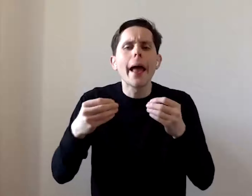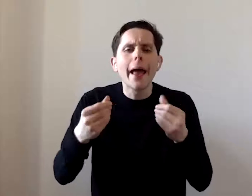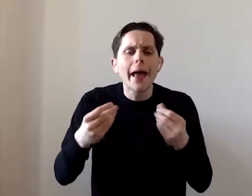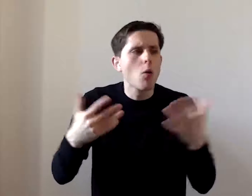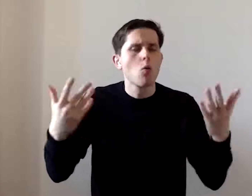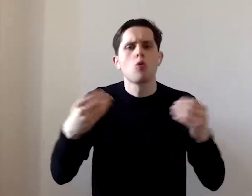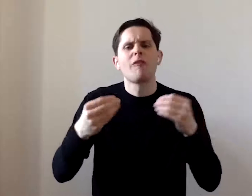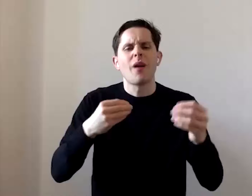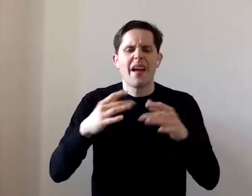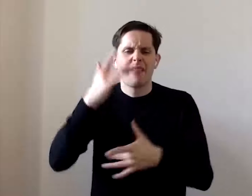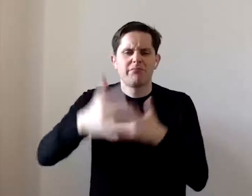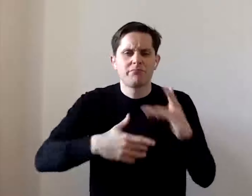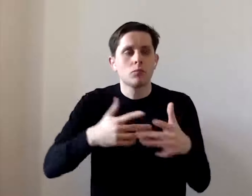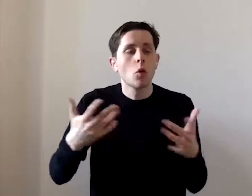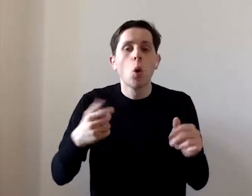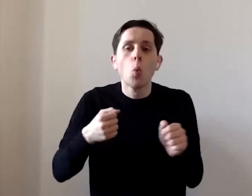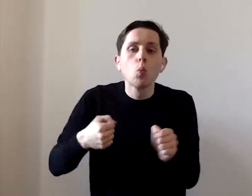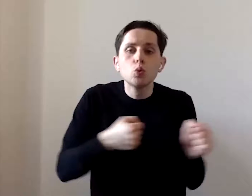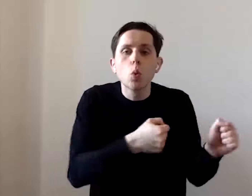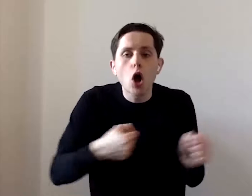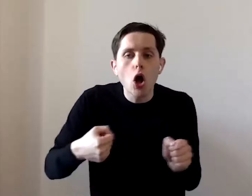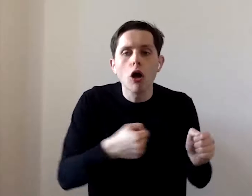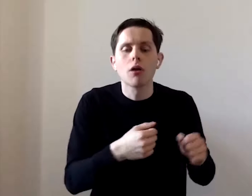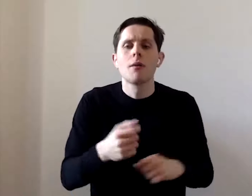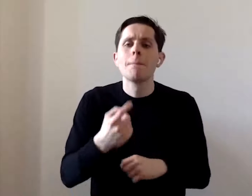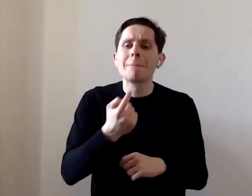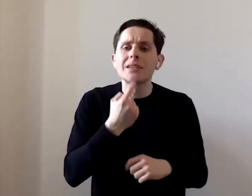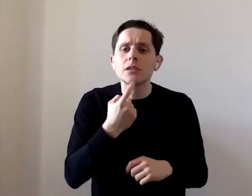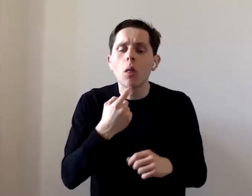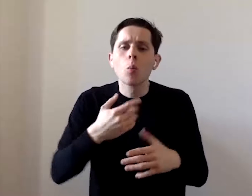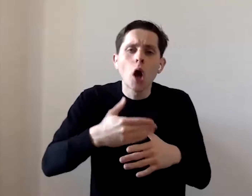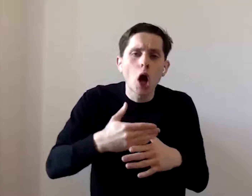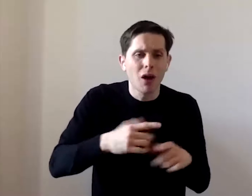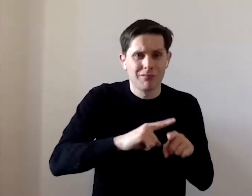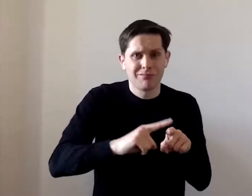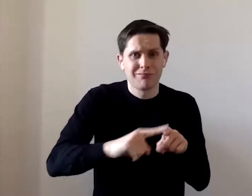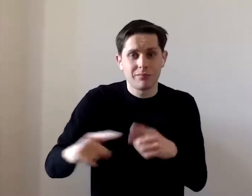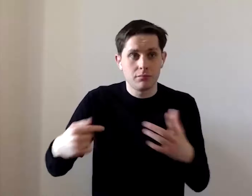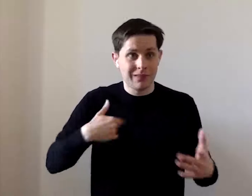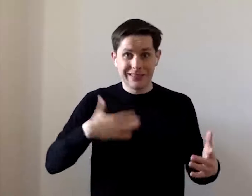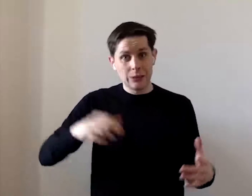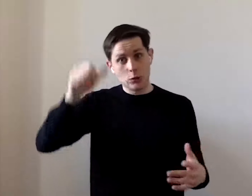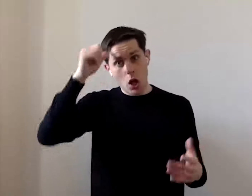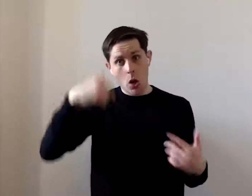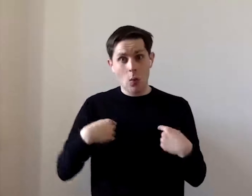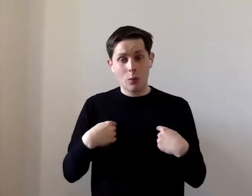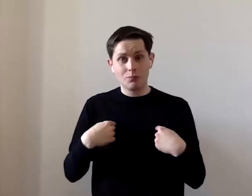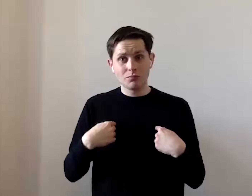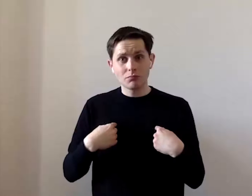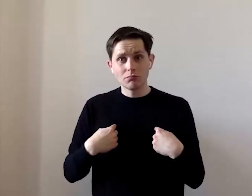learn about the technical elements of the job, whether that be software or whether that be woodwork or metal, it's